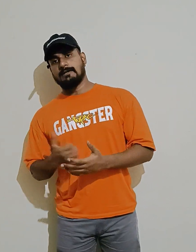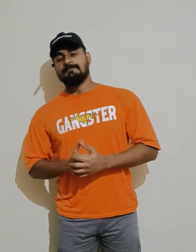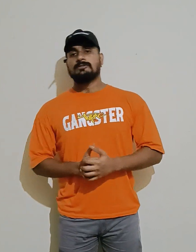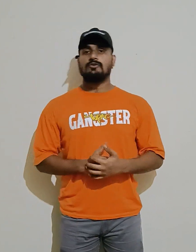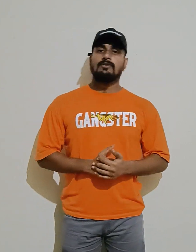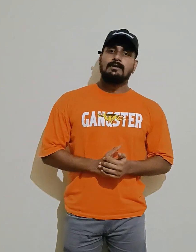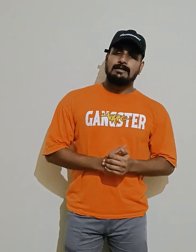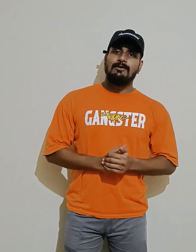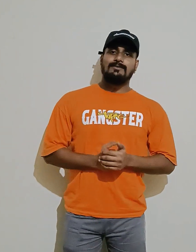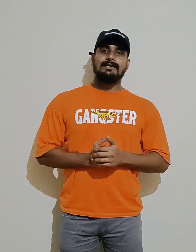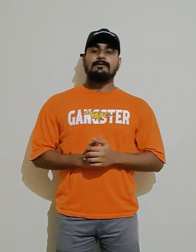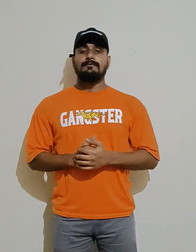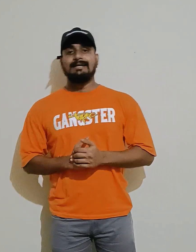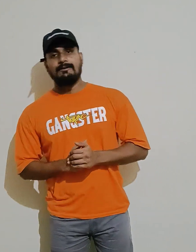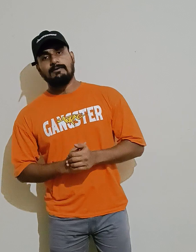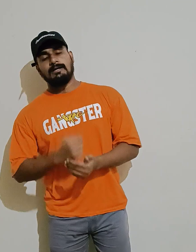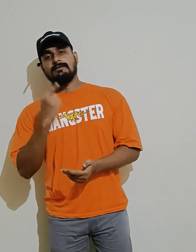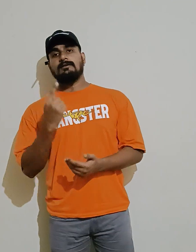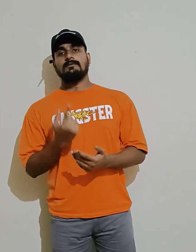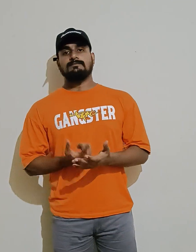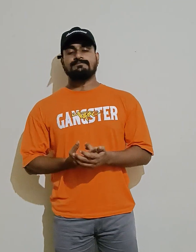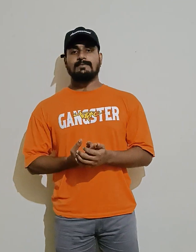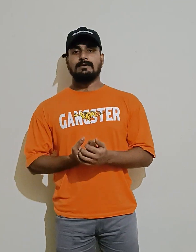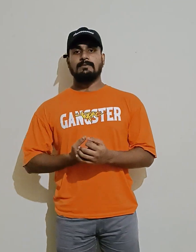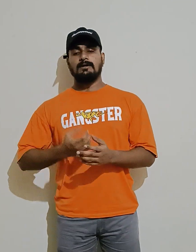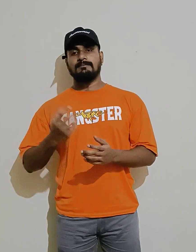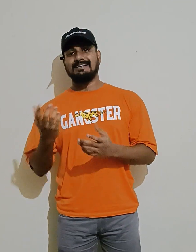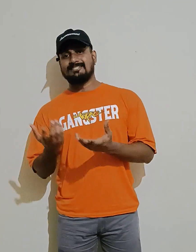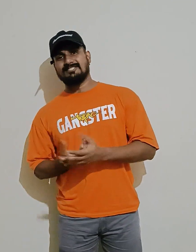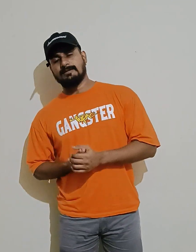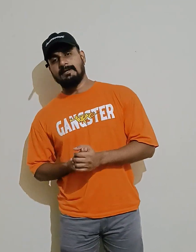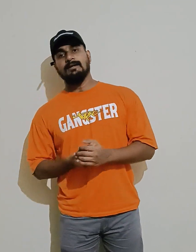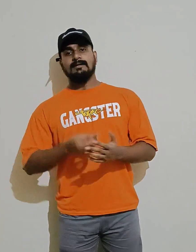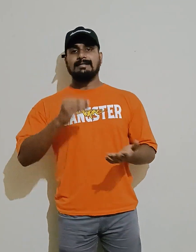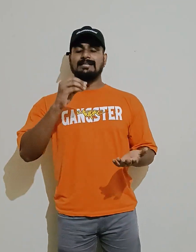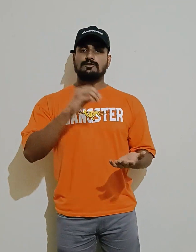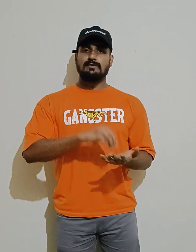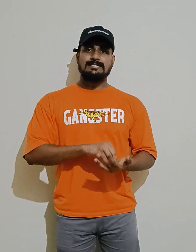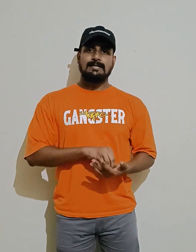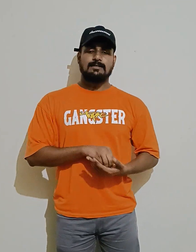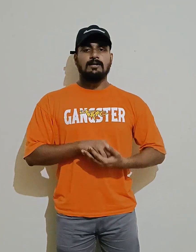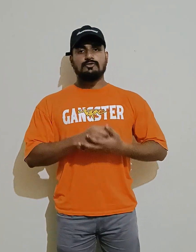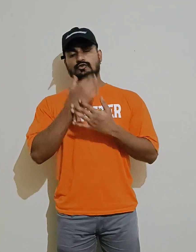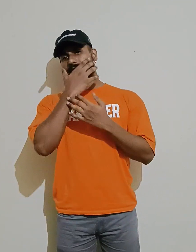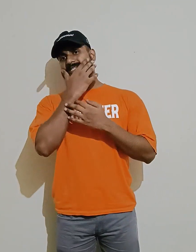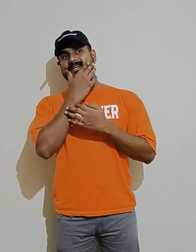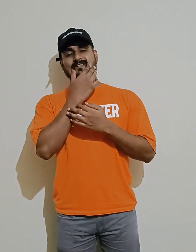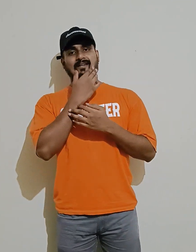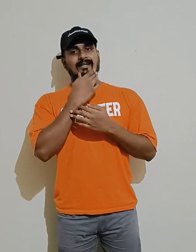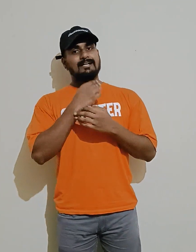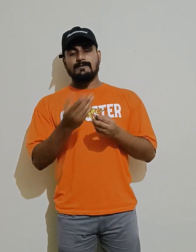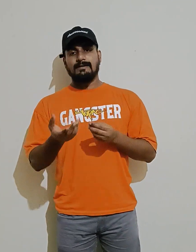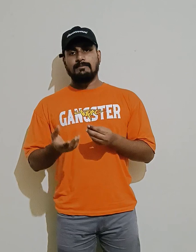there. So now after that we have another conditional statement, that is switch case. So switch case, it is